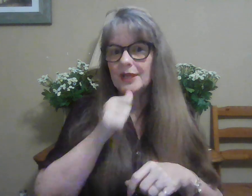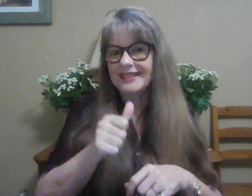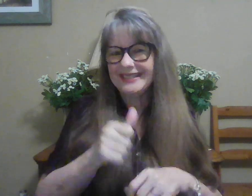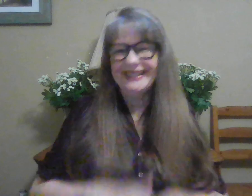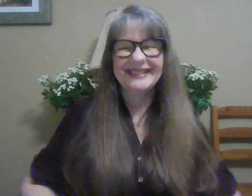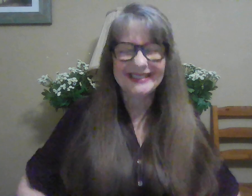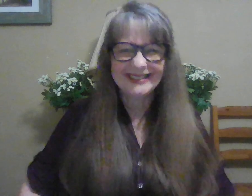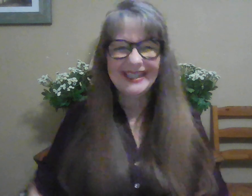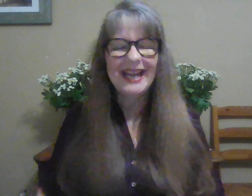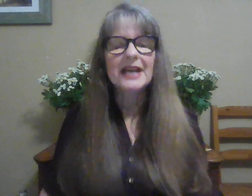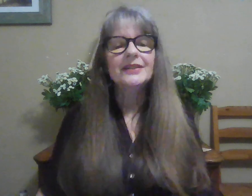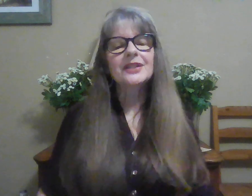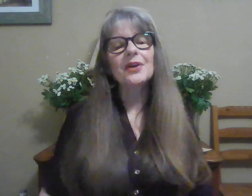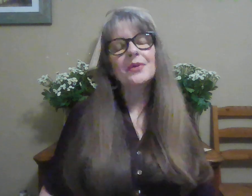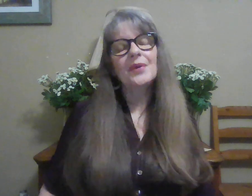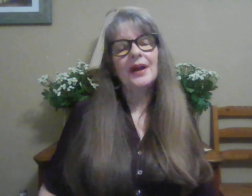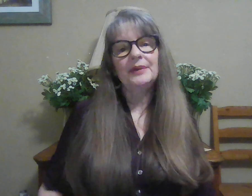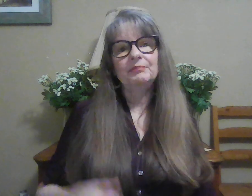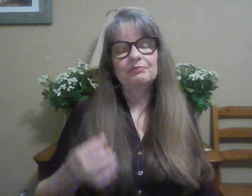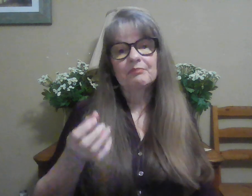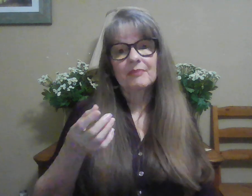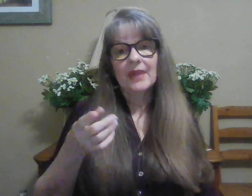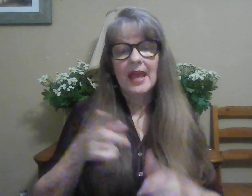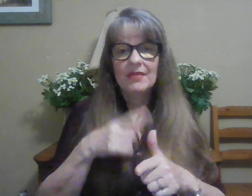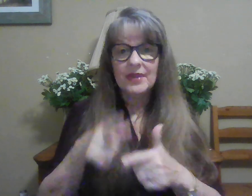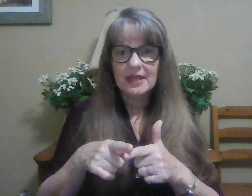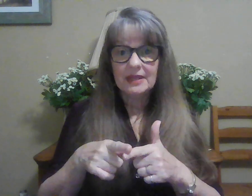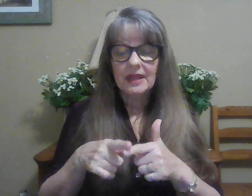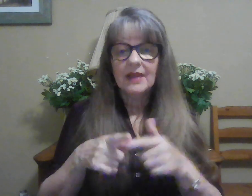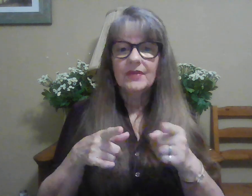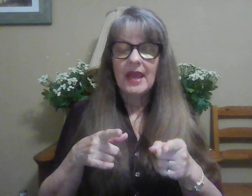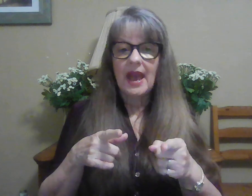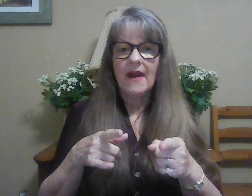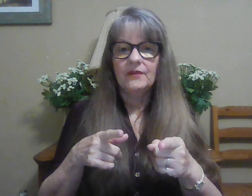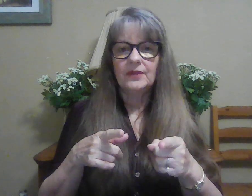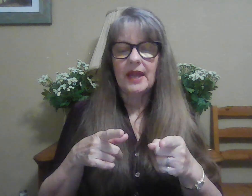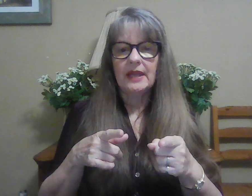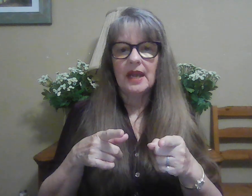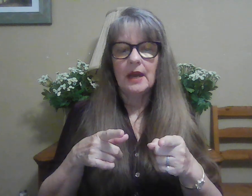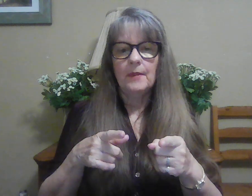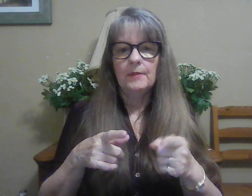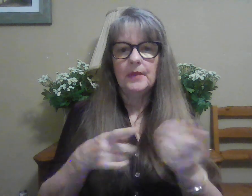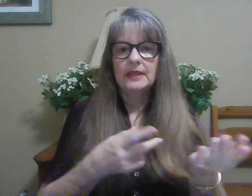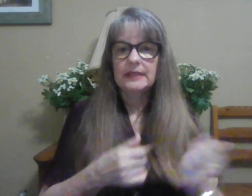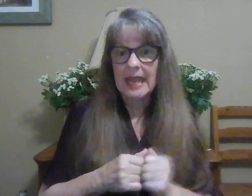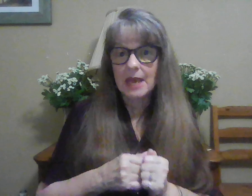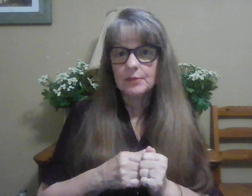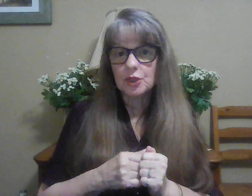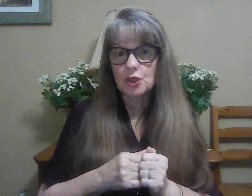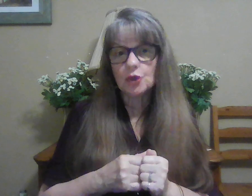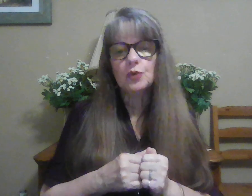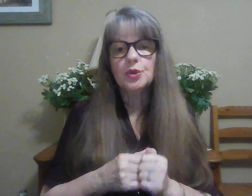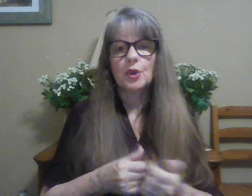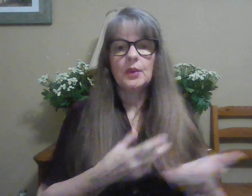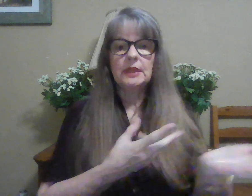doesn't? So, and then they have like lamb stew. So a